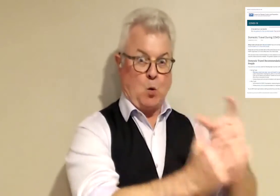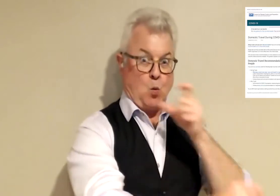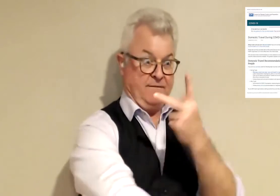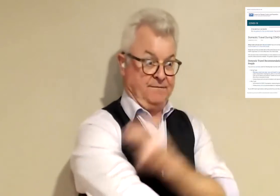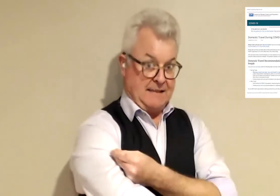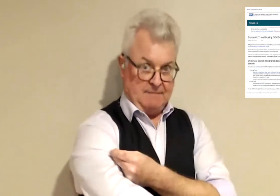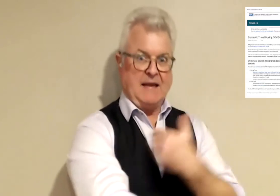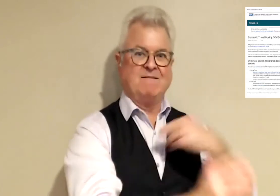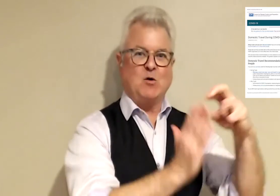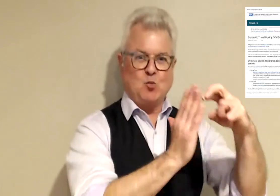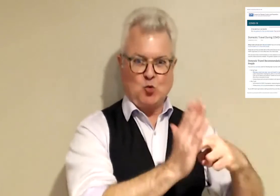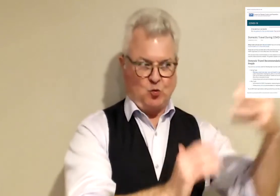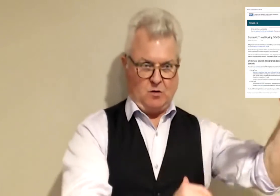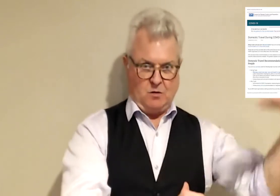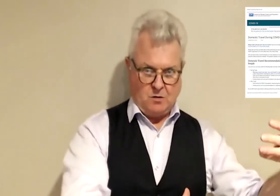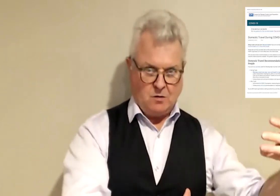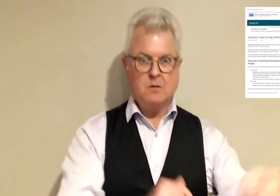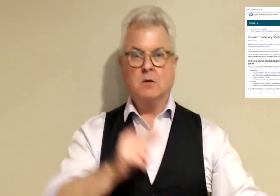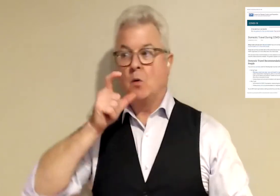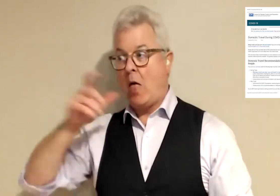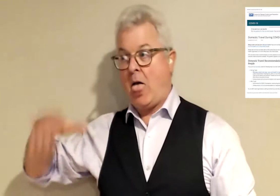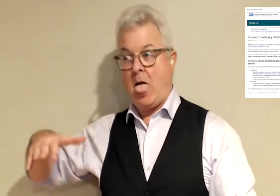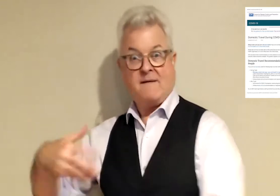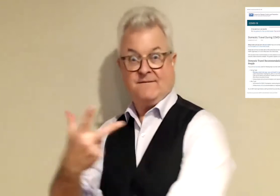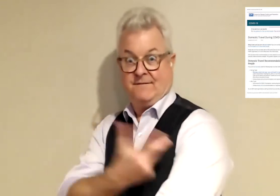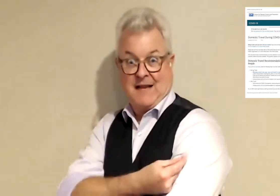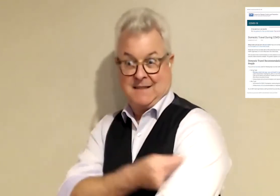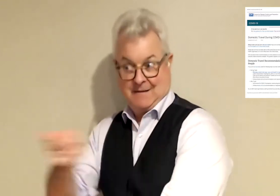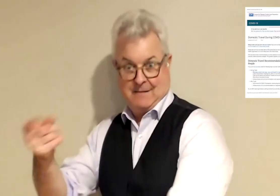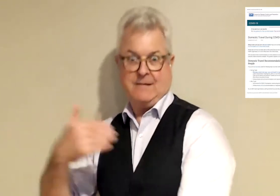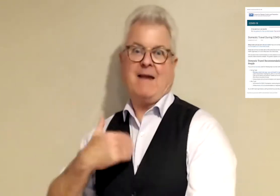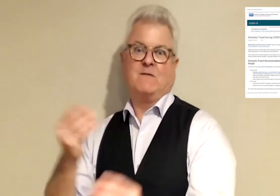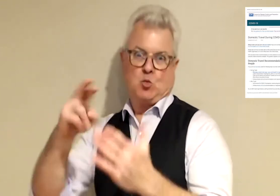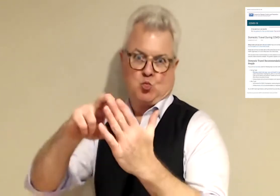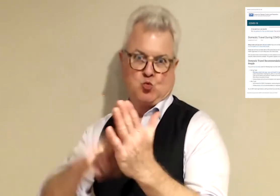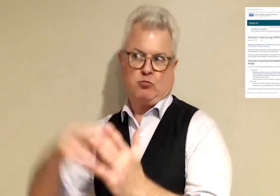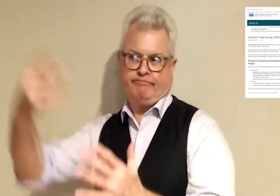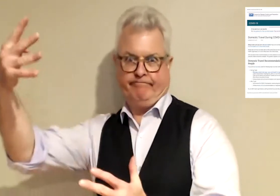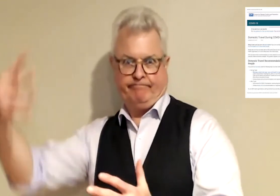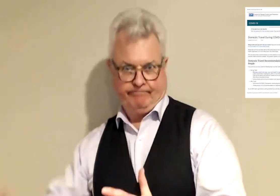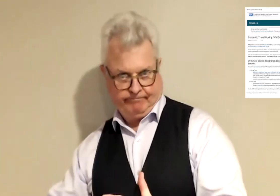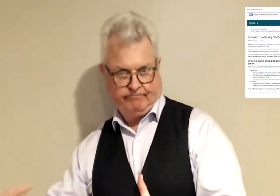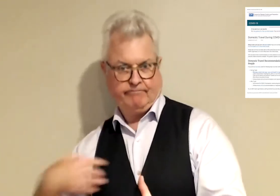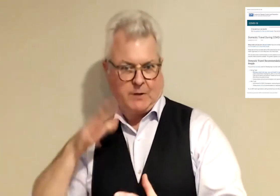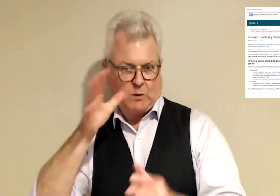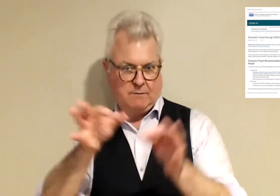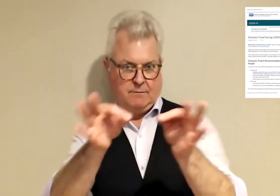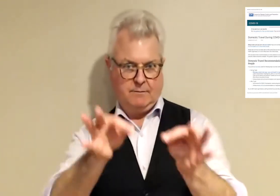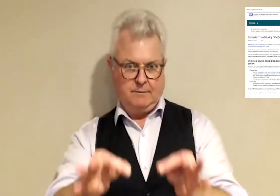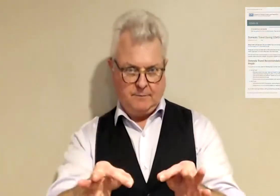for those who are vaccinated. They have a set of rules for those, and they also have a set of rules for those who are not vaccinated. So there are two different